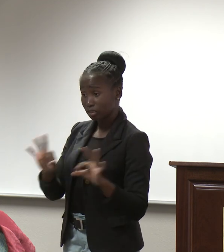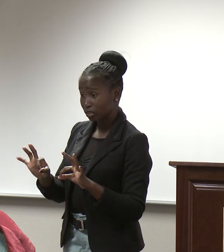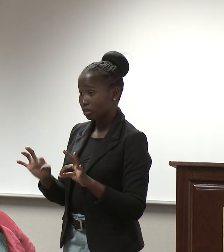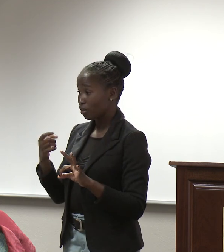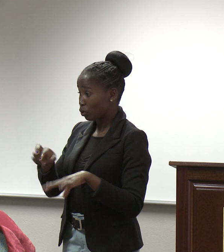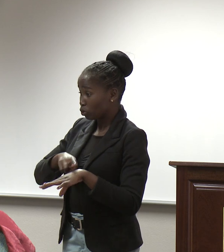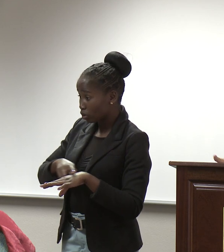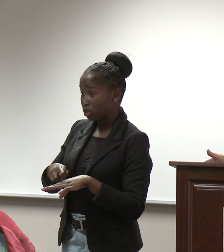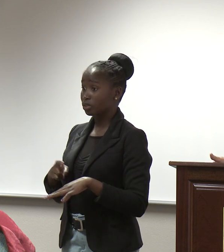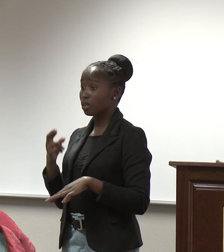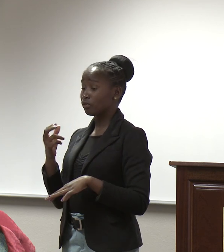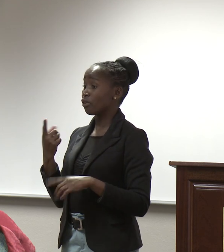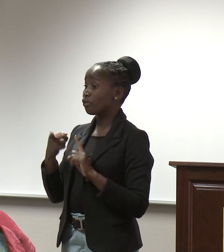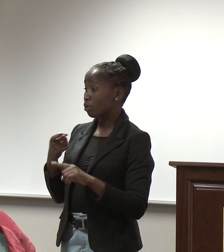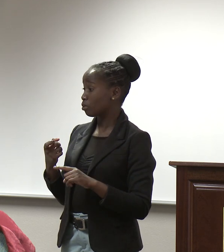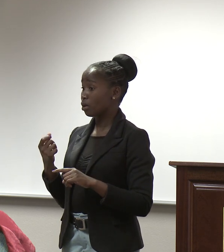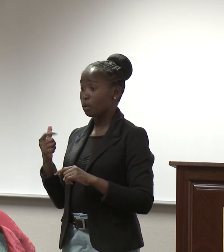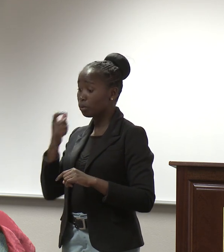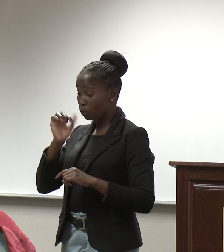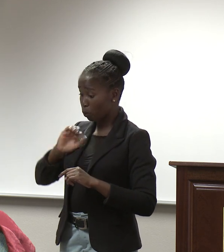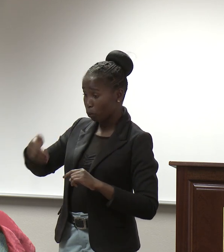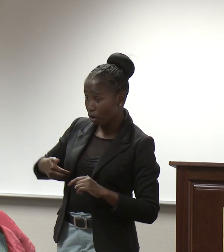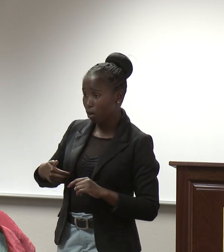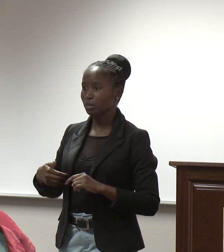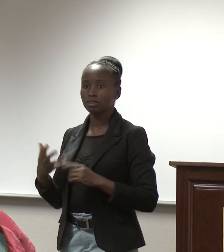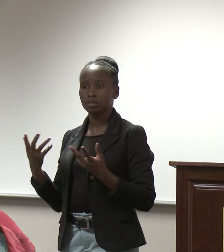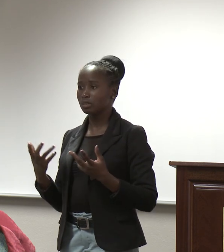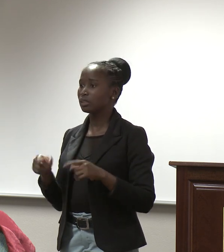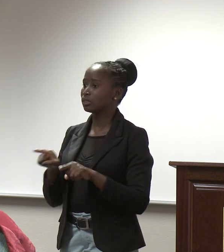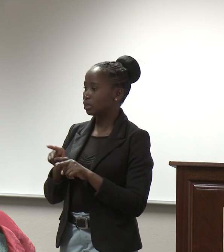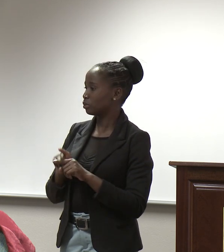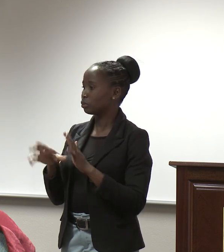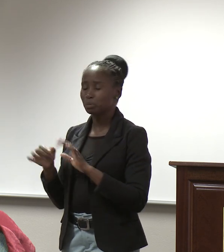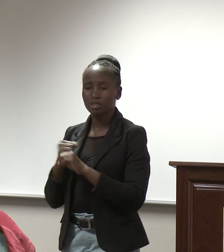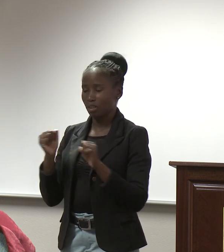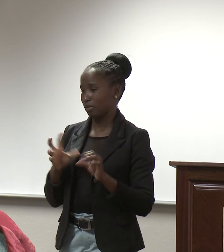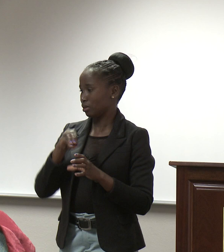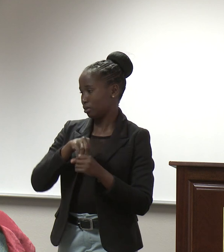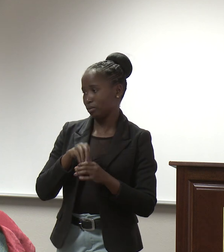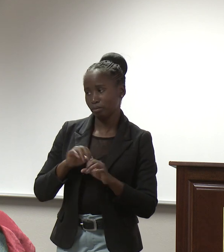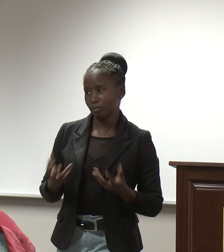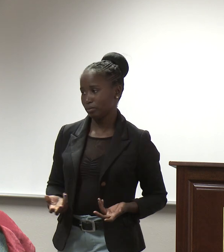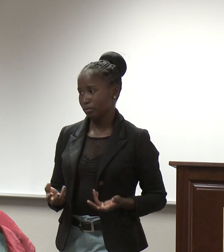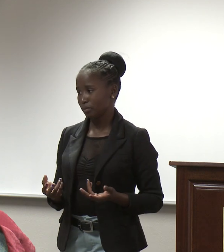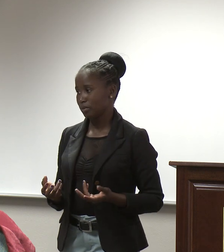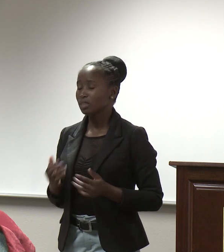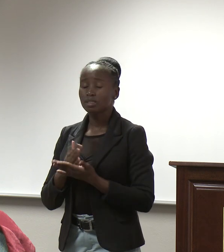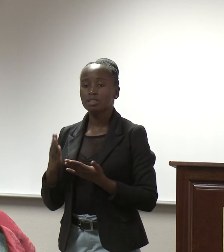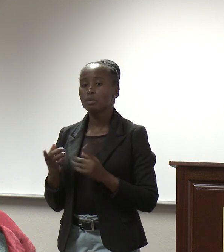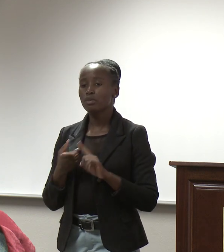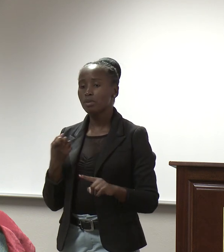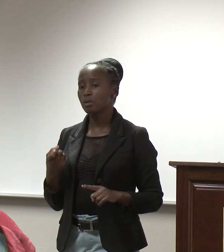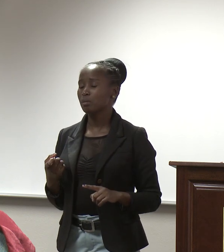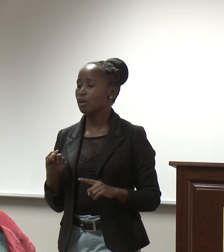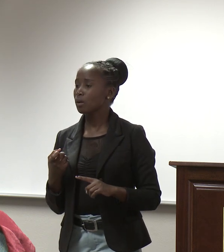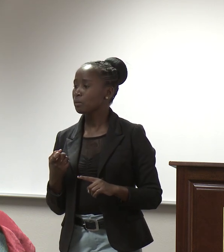racially, sexually discriminated in our societies, and also in economic terms from the popular classes.